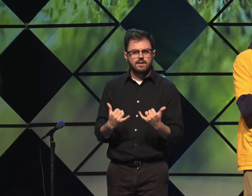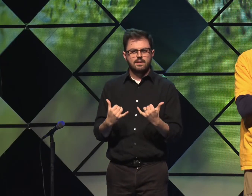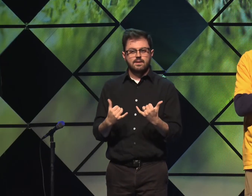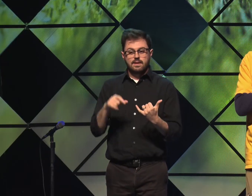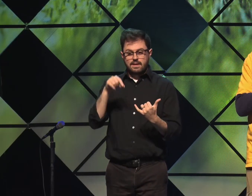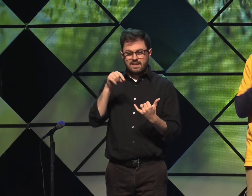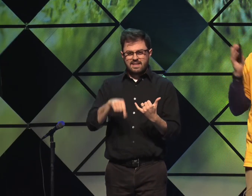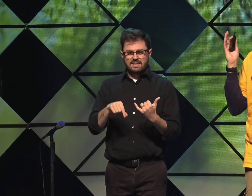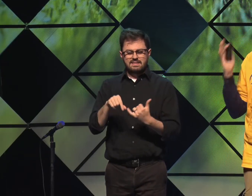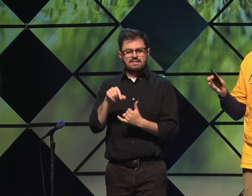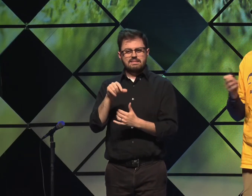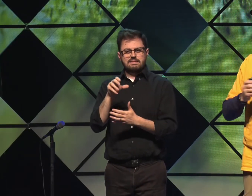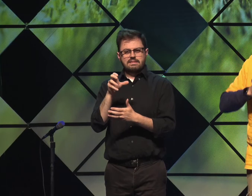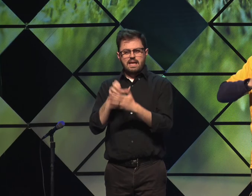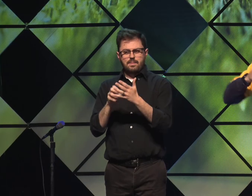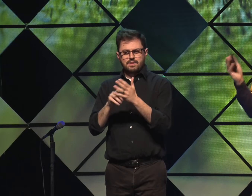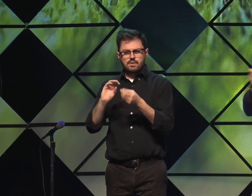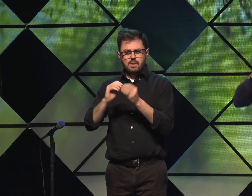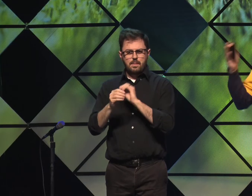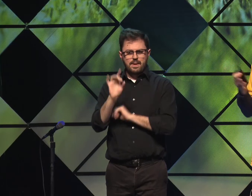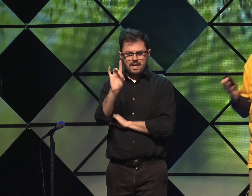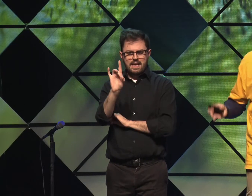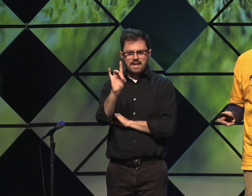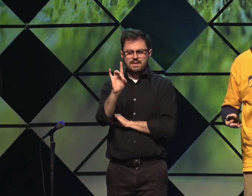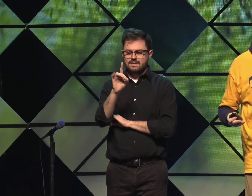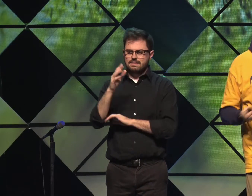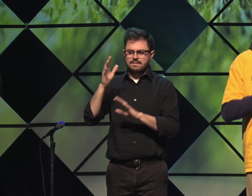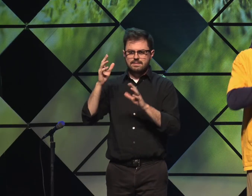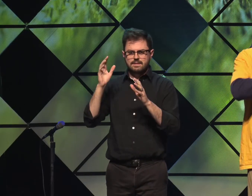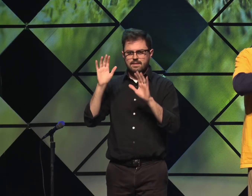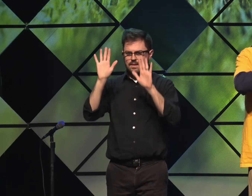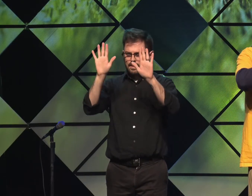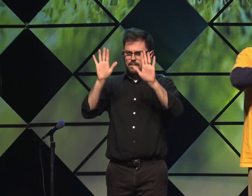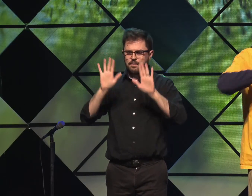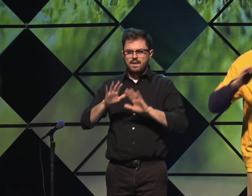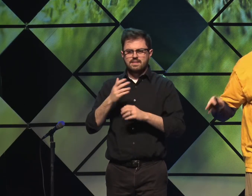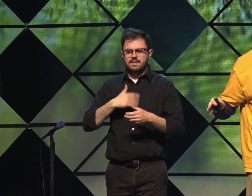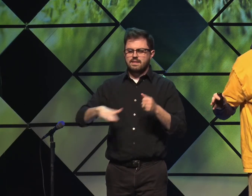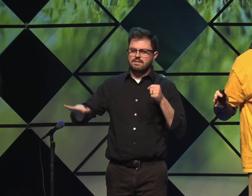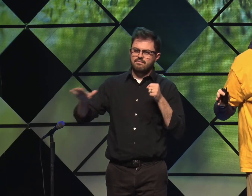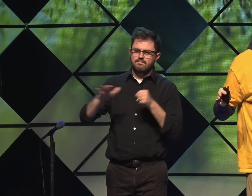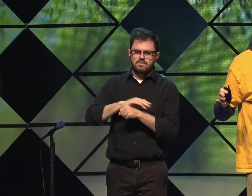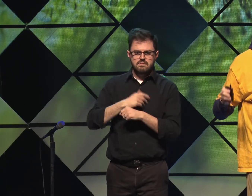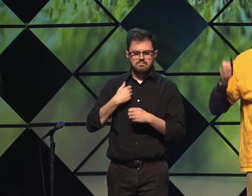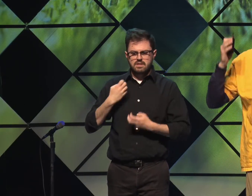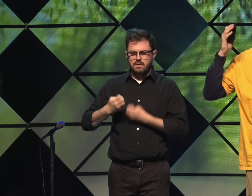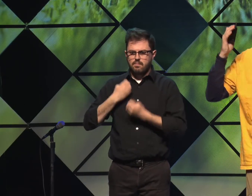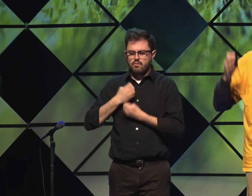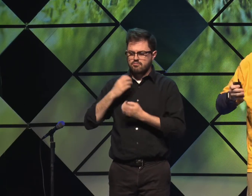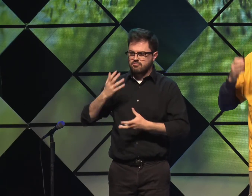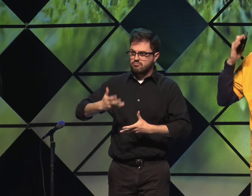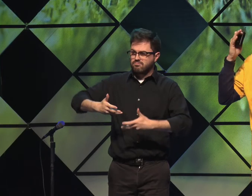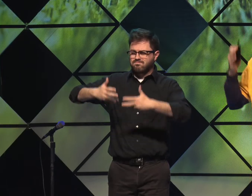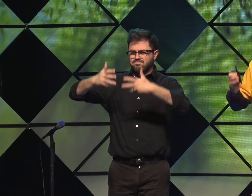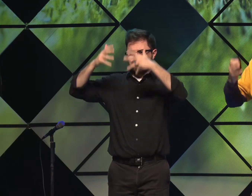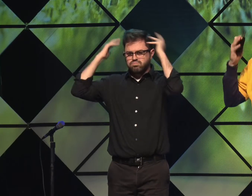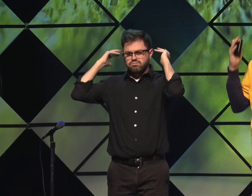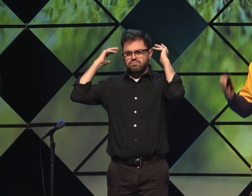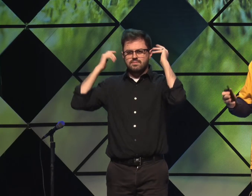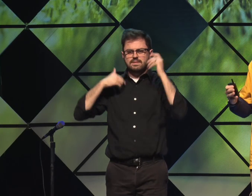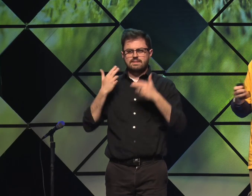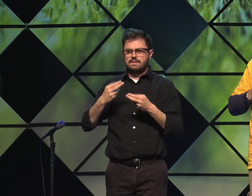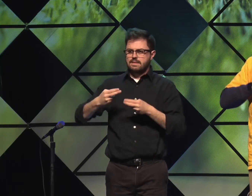8, it's brilliant because it's just filled with emotional overload. The whole episode, it's just this heightened sense